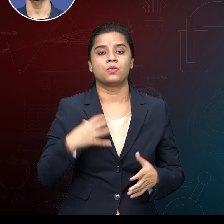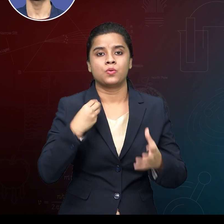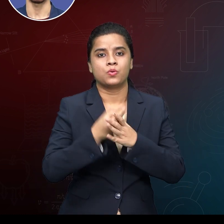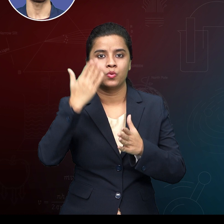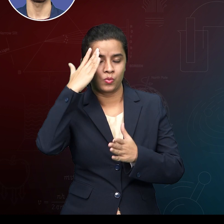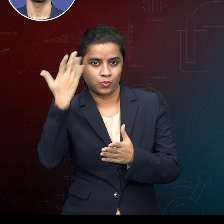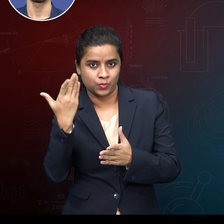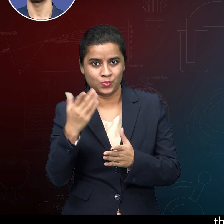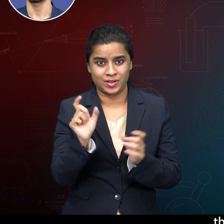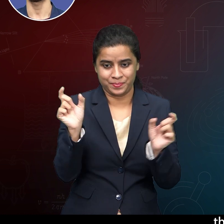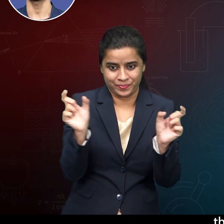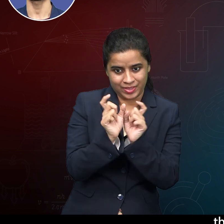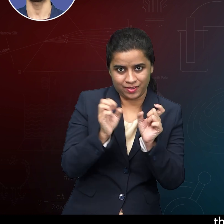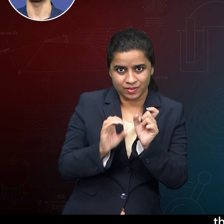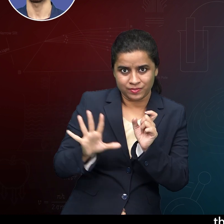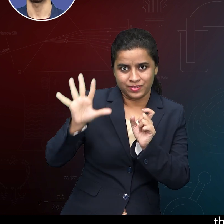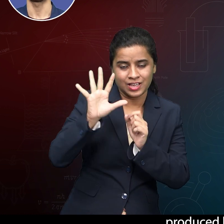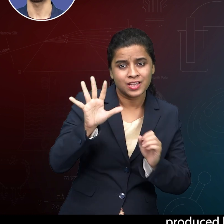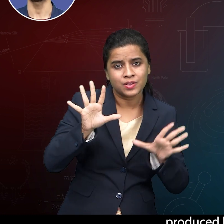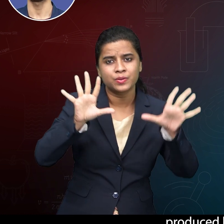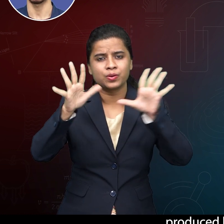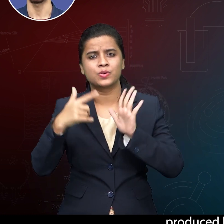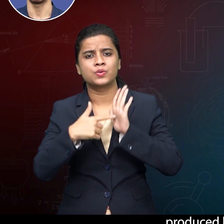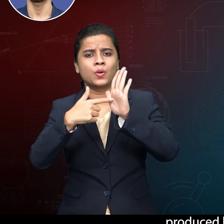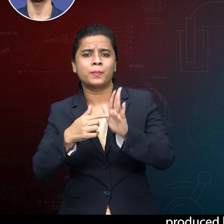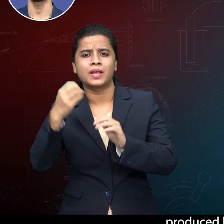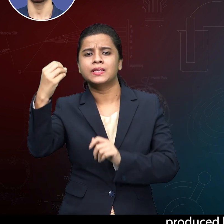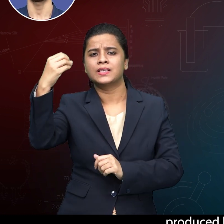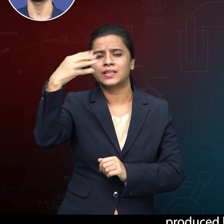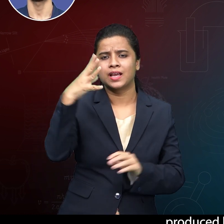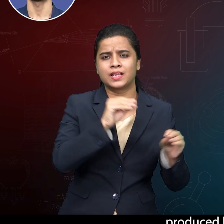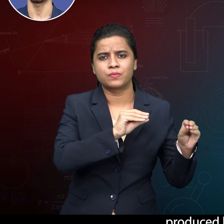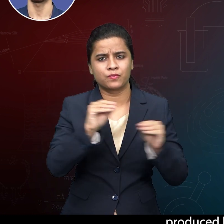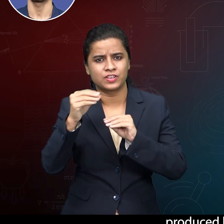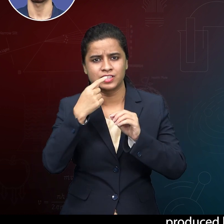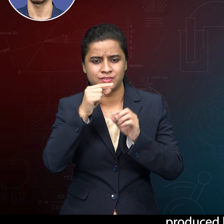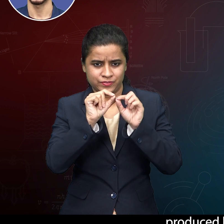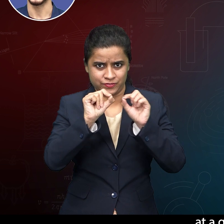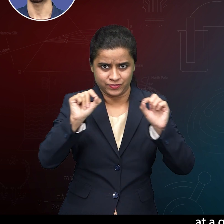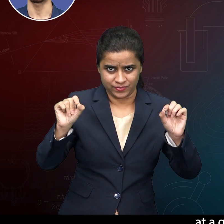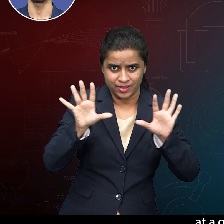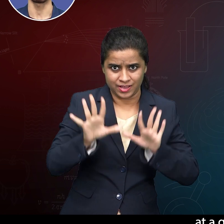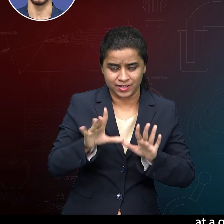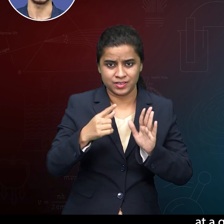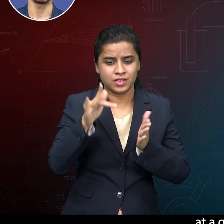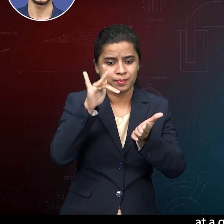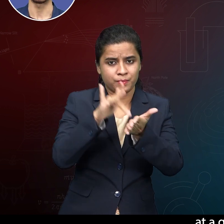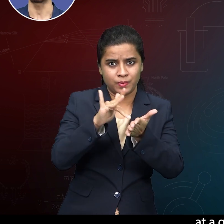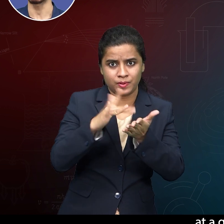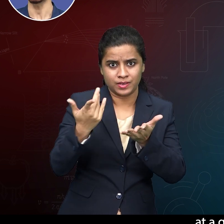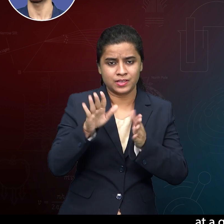We know that the magnetic field produced by a current carrying wire at a given